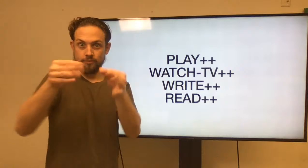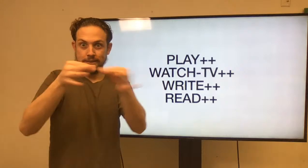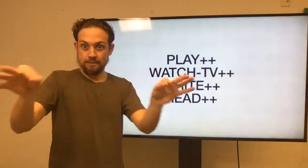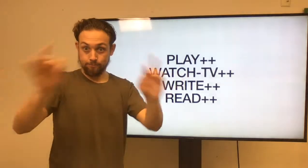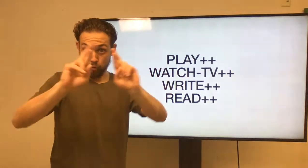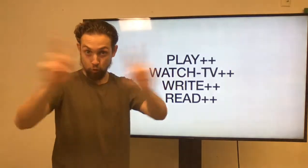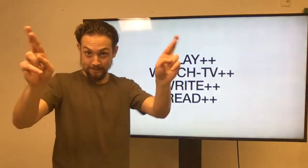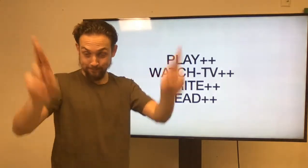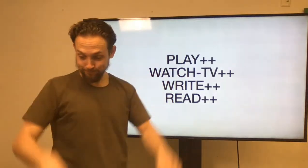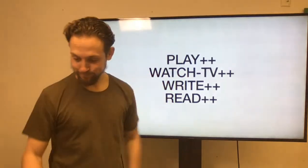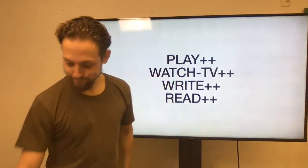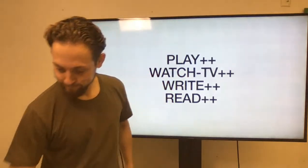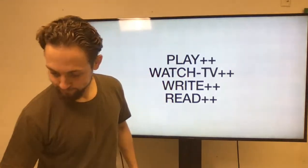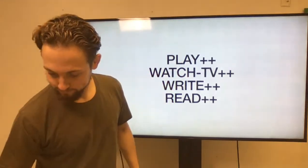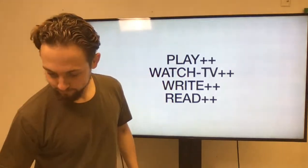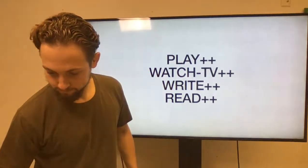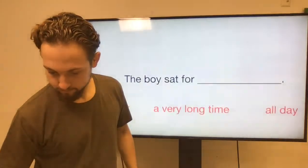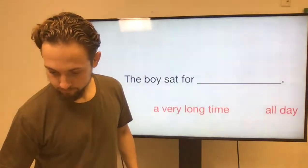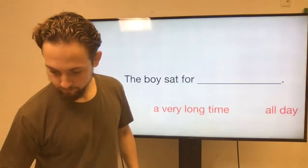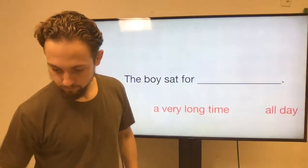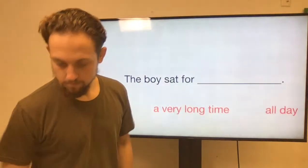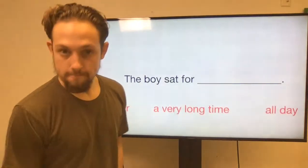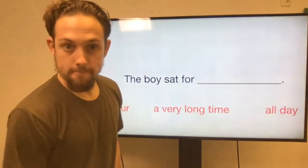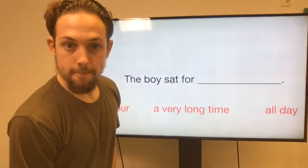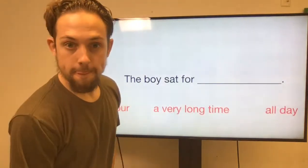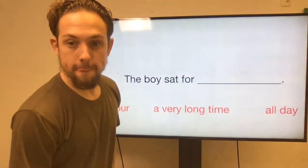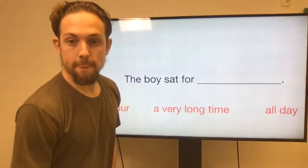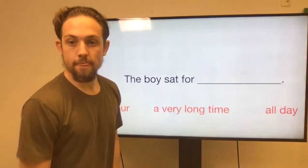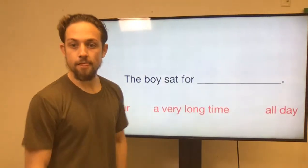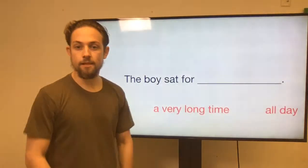time. So now we're going to move over to talking about English sentences.